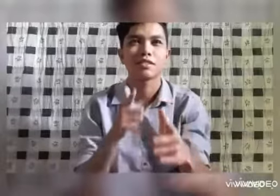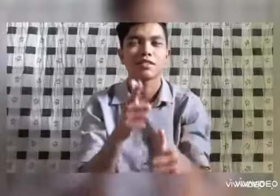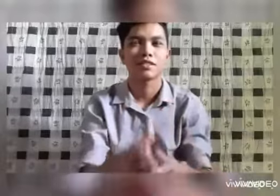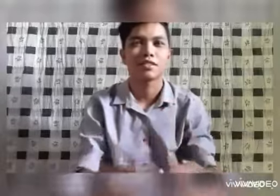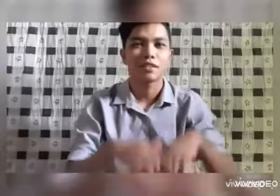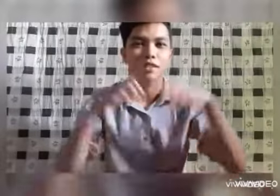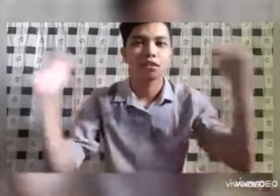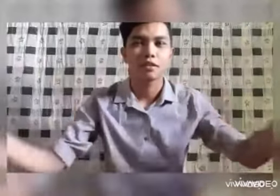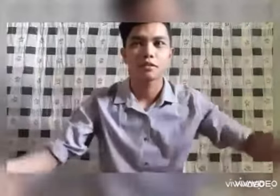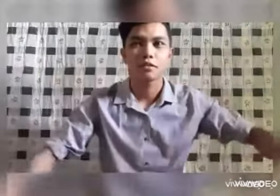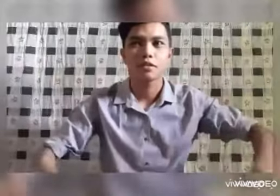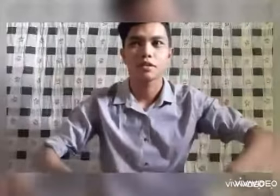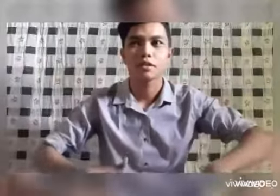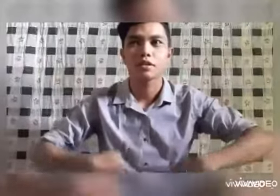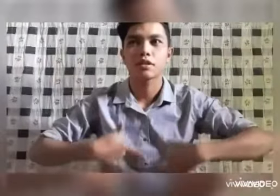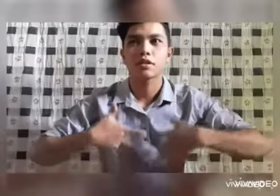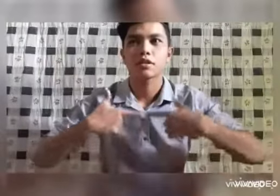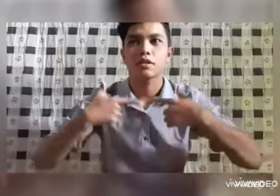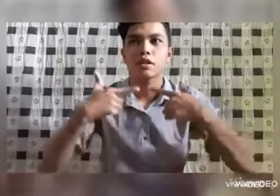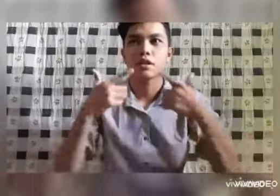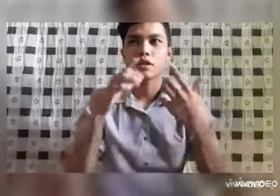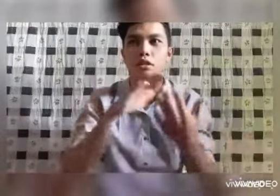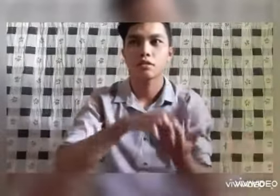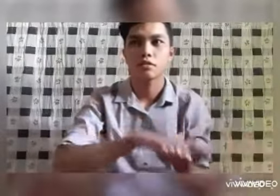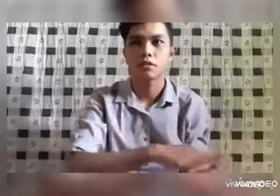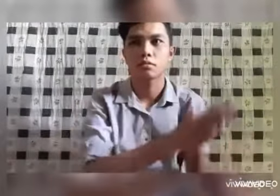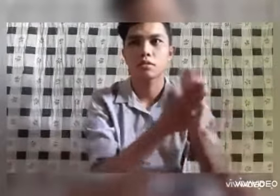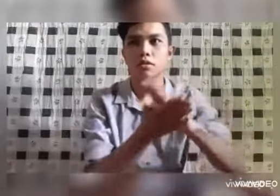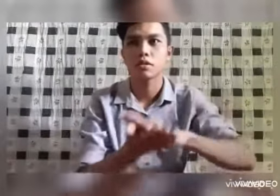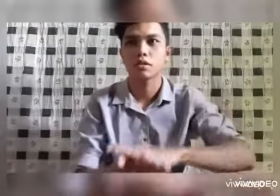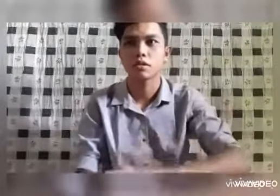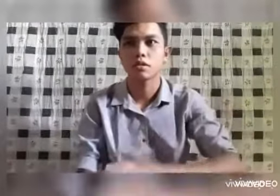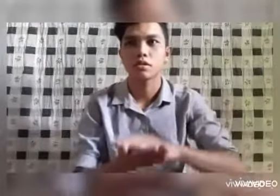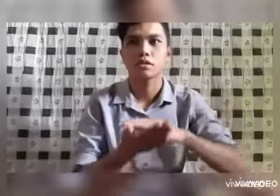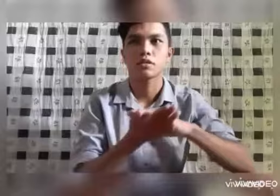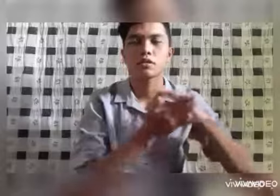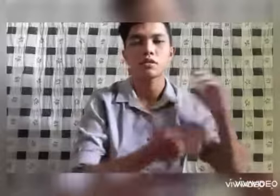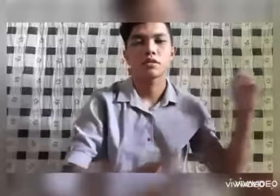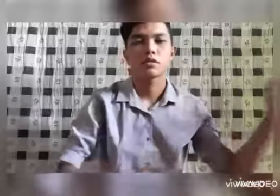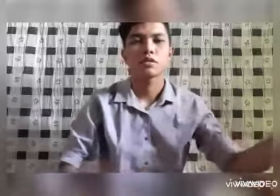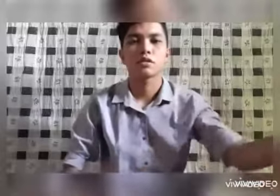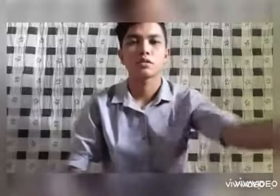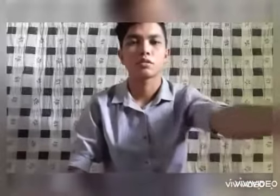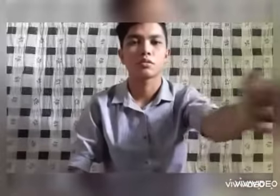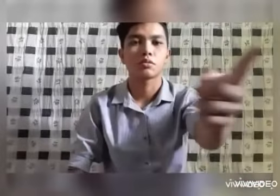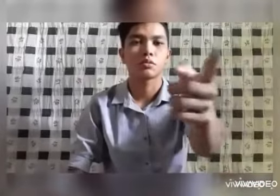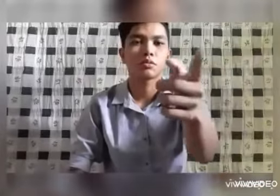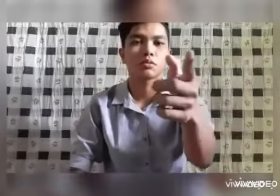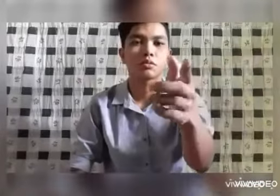Living life in peace You You